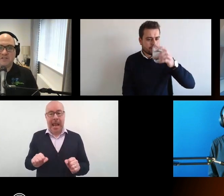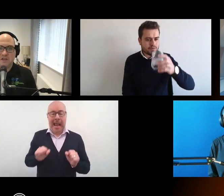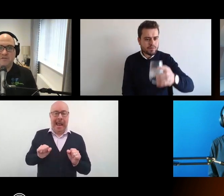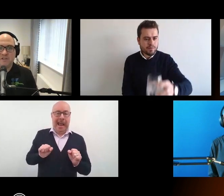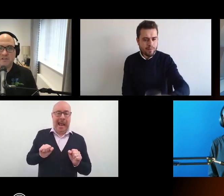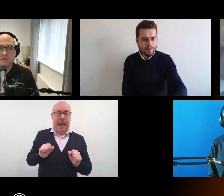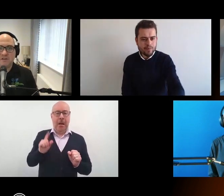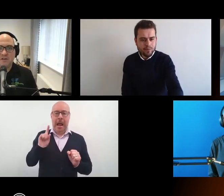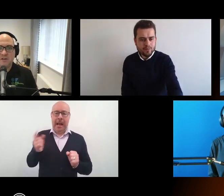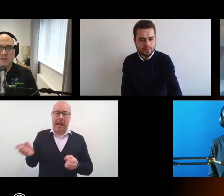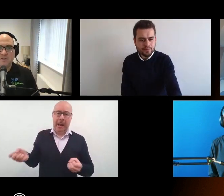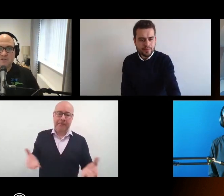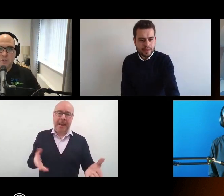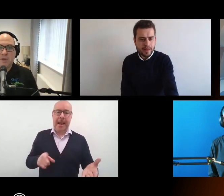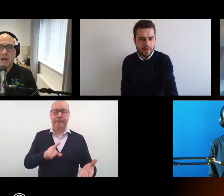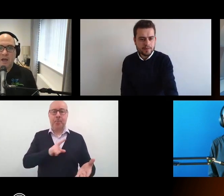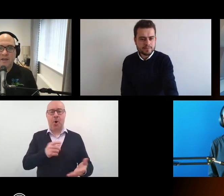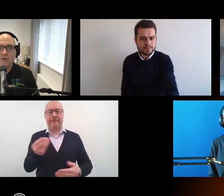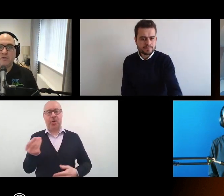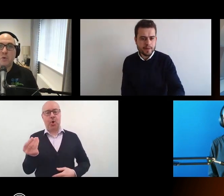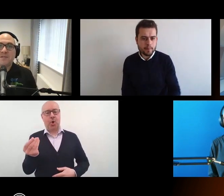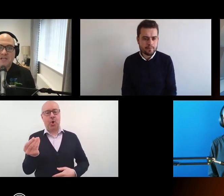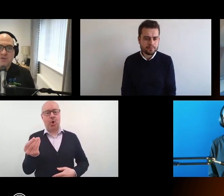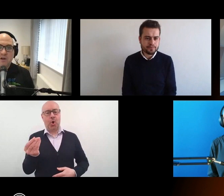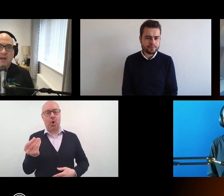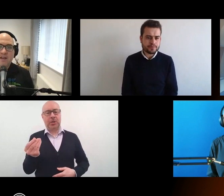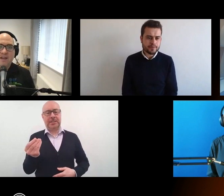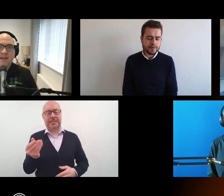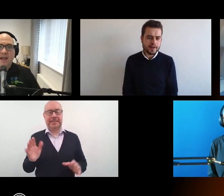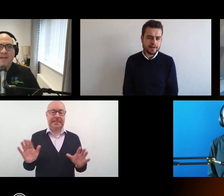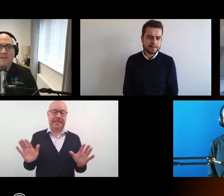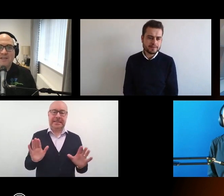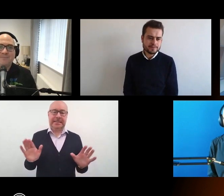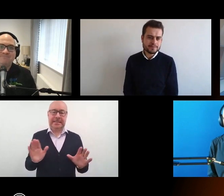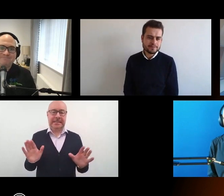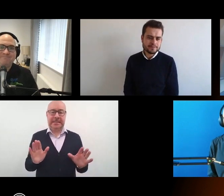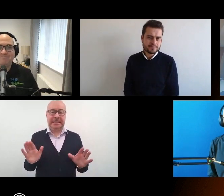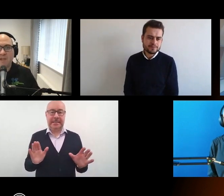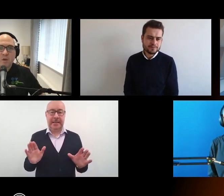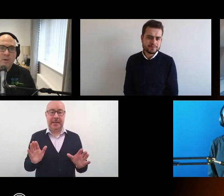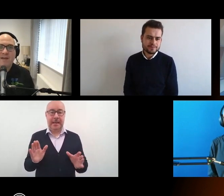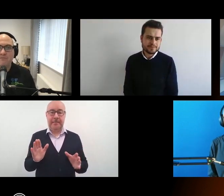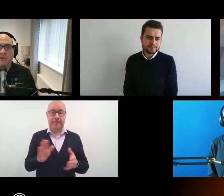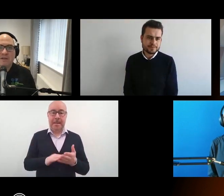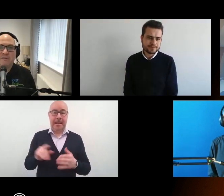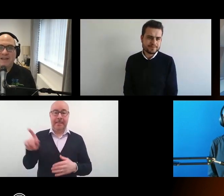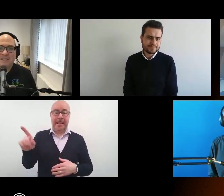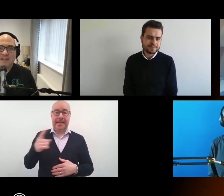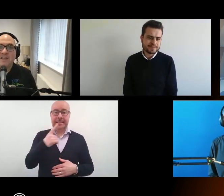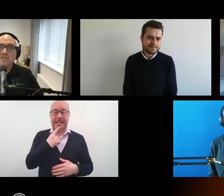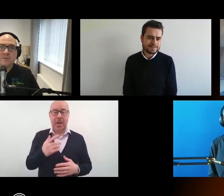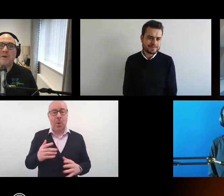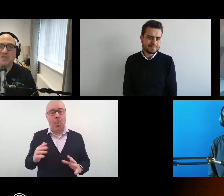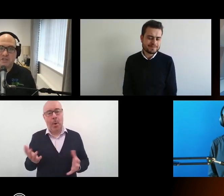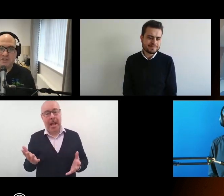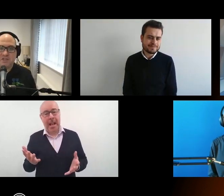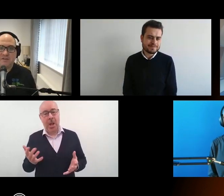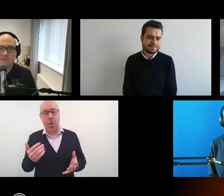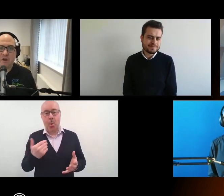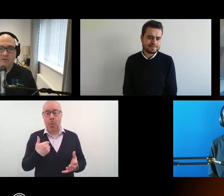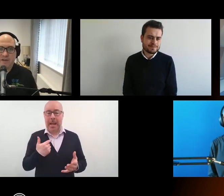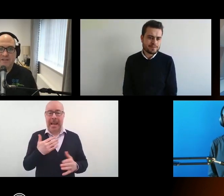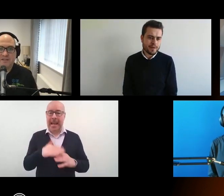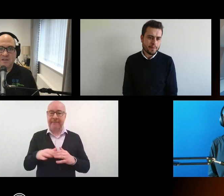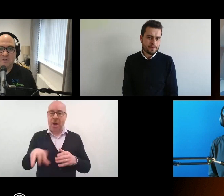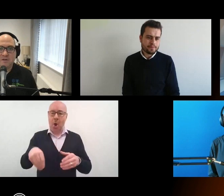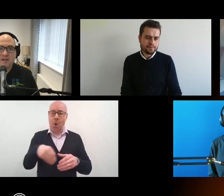of this service to a client or to a potential client, and they'll say, we haven't really factored it into the budget this year